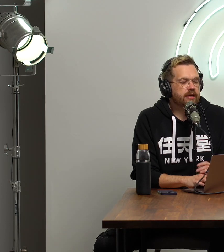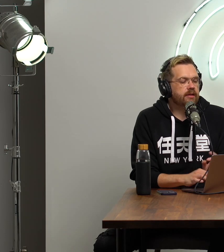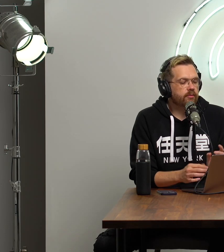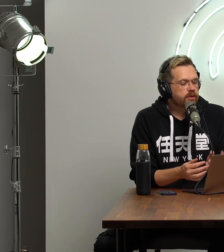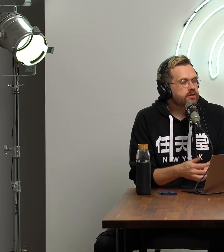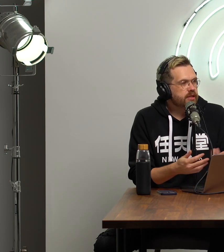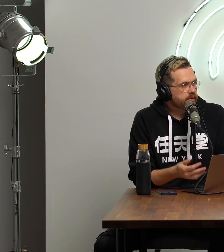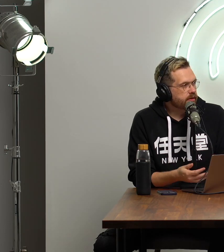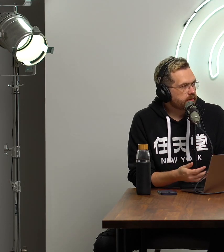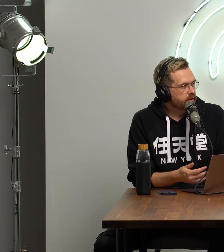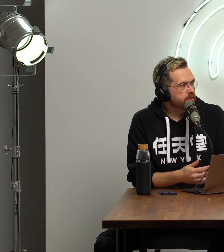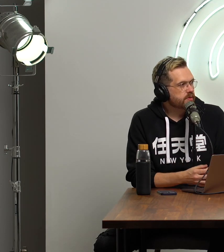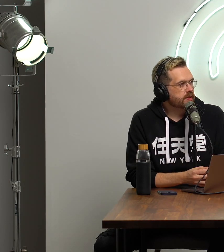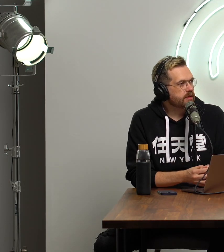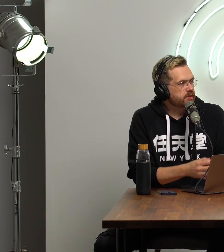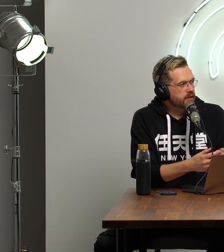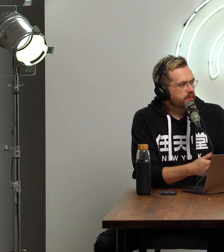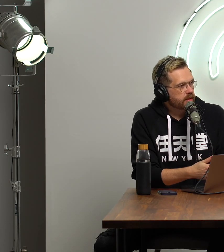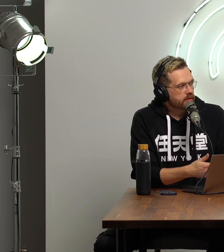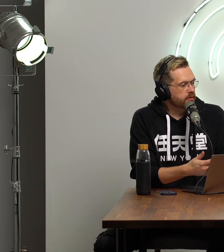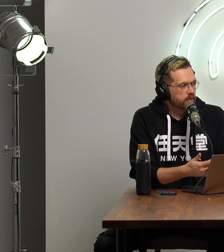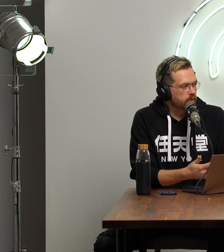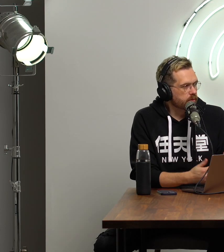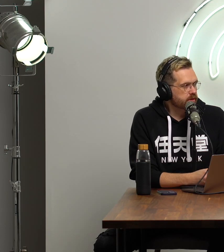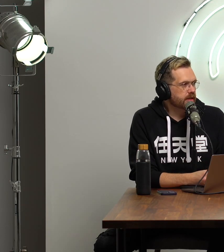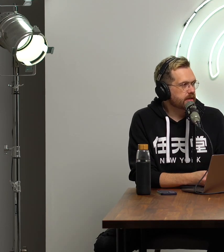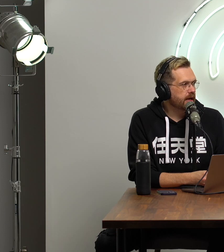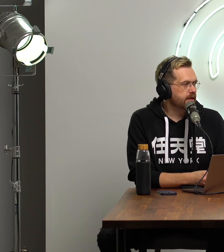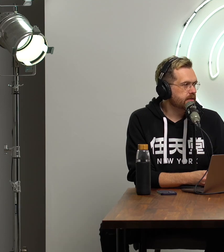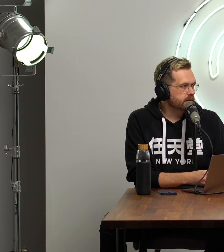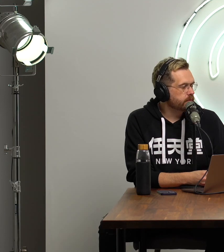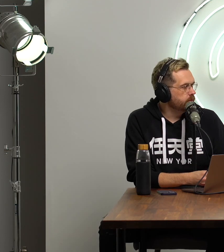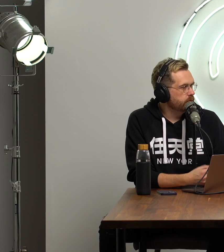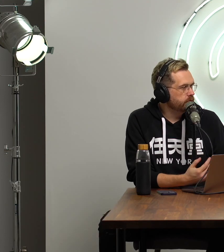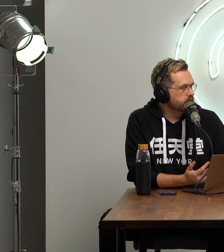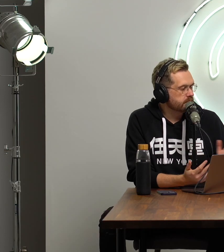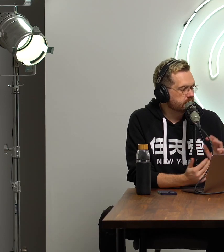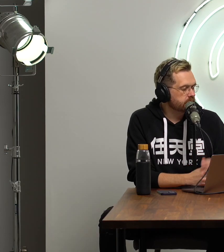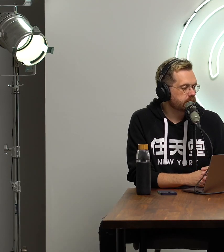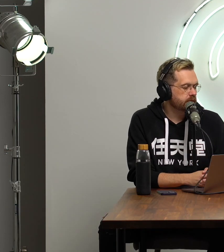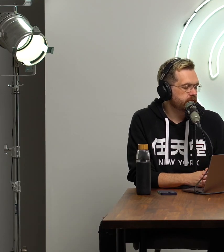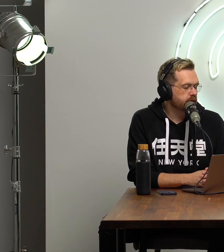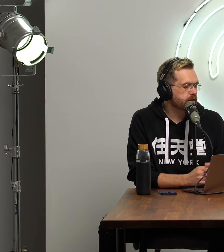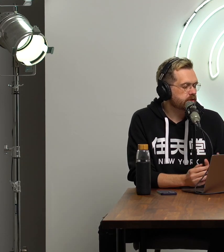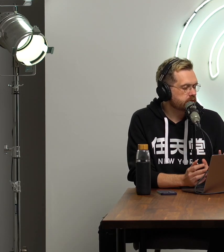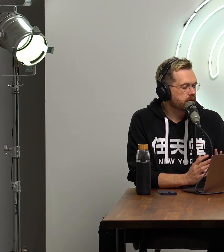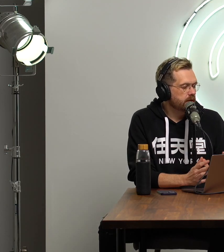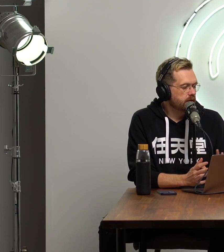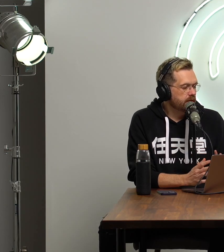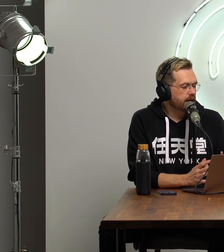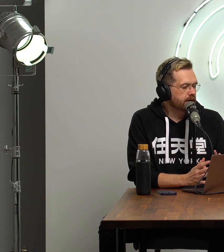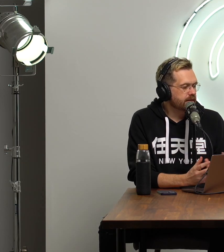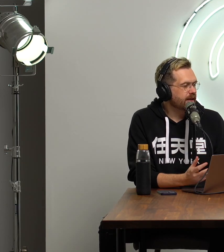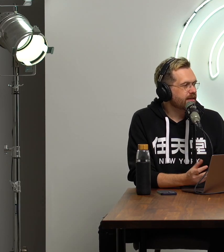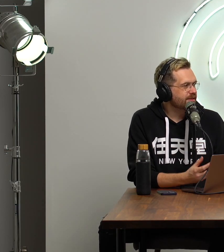when you see him in interviews and then you see him in the roles that he has in movies and tv he just yeah he kind of just